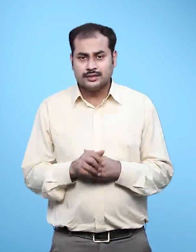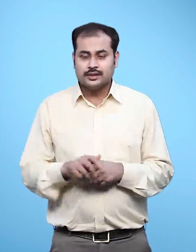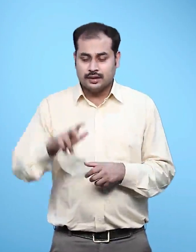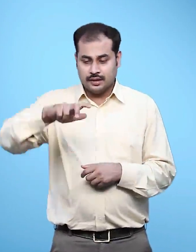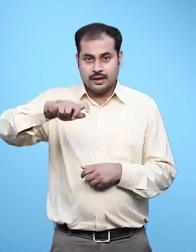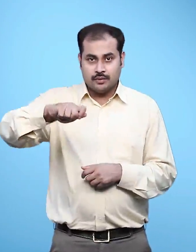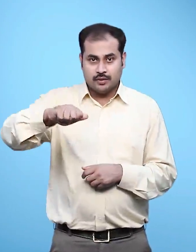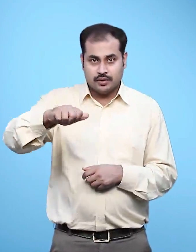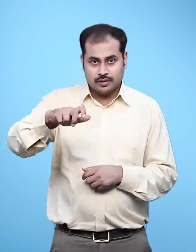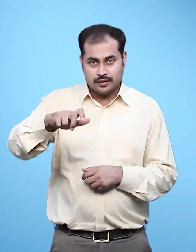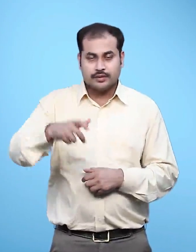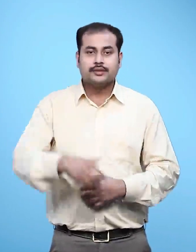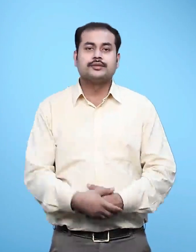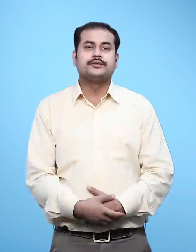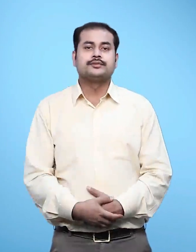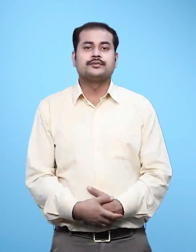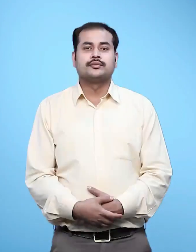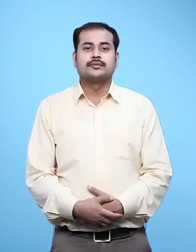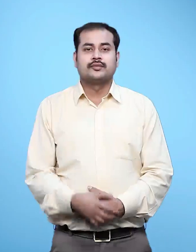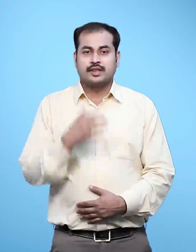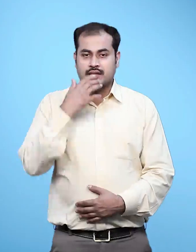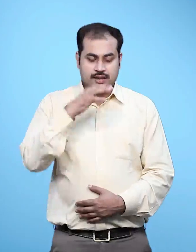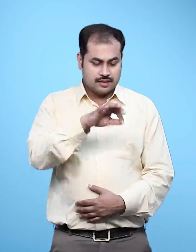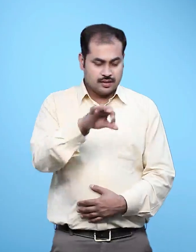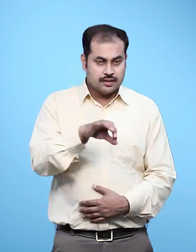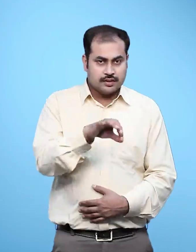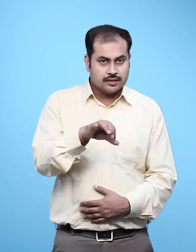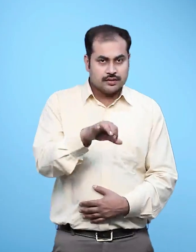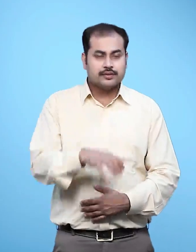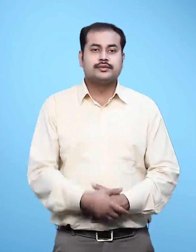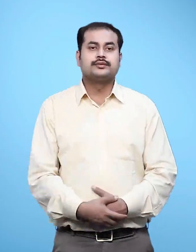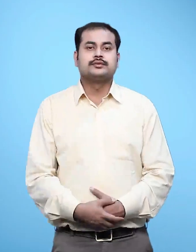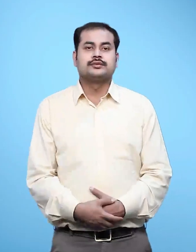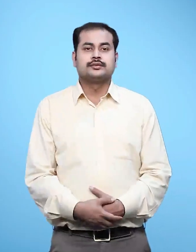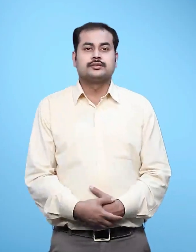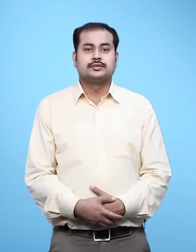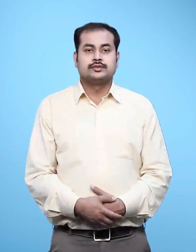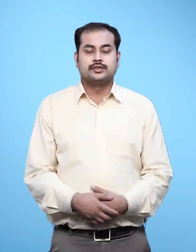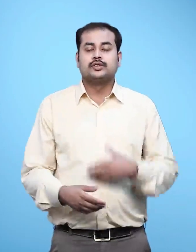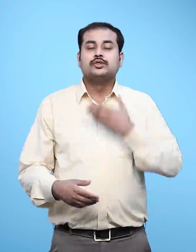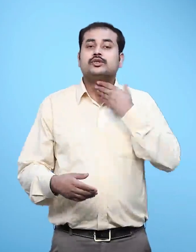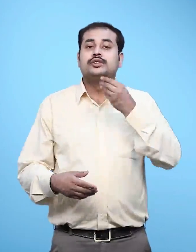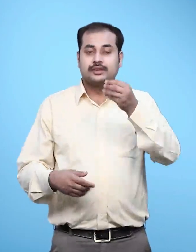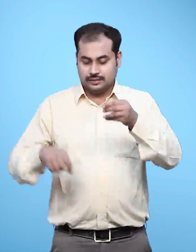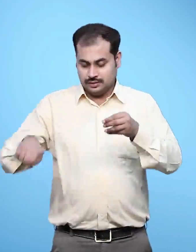Half a lemon A pinch of salt One spoon of sugar